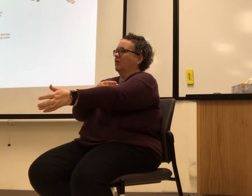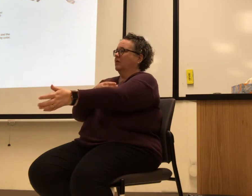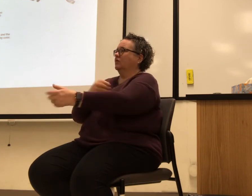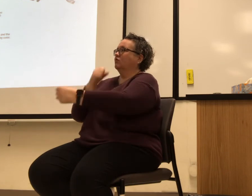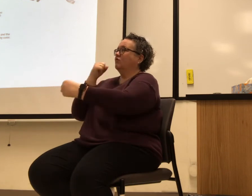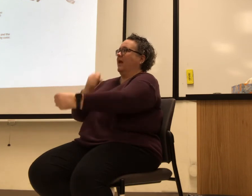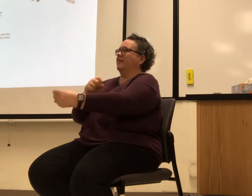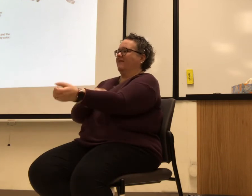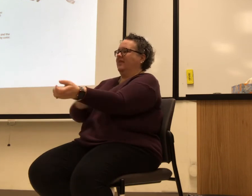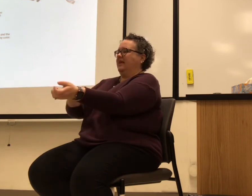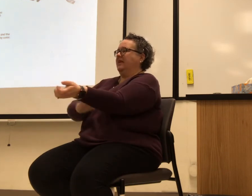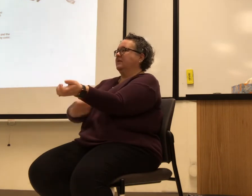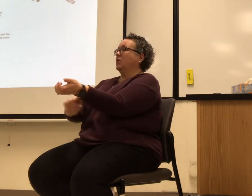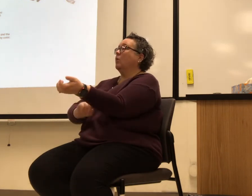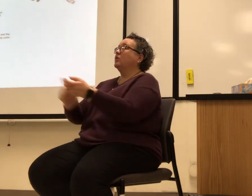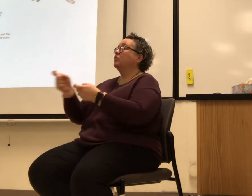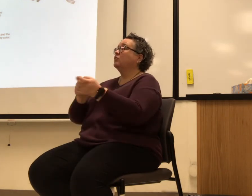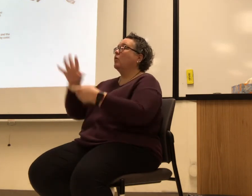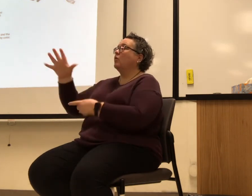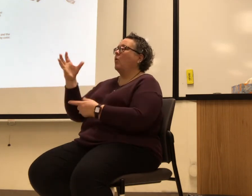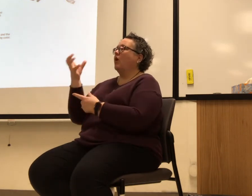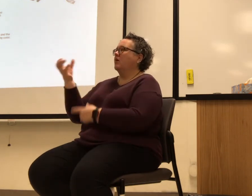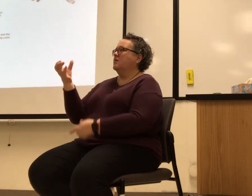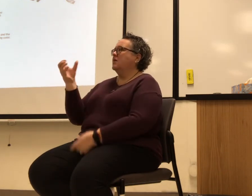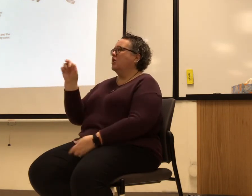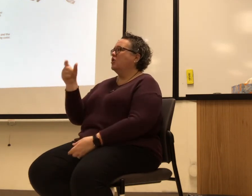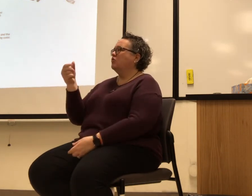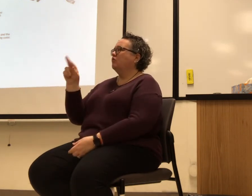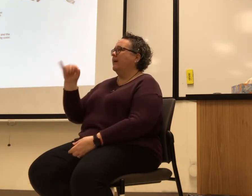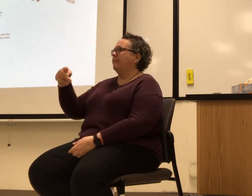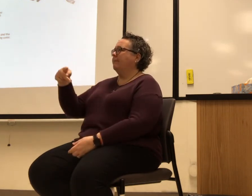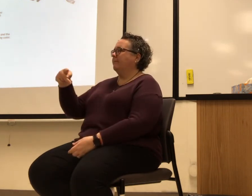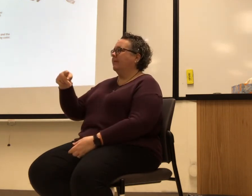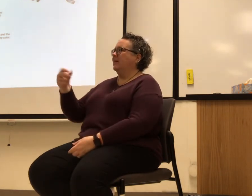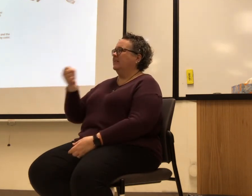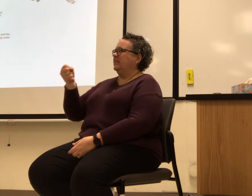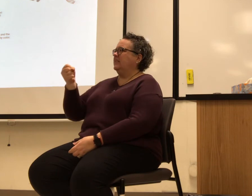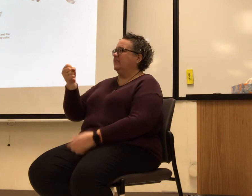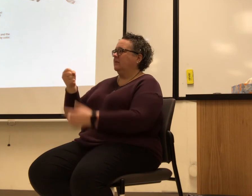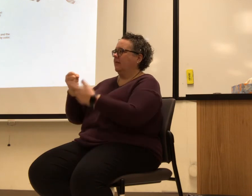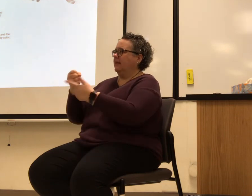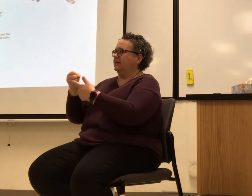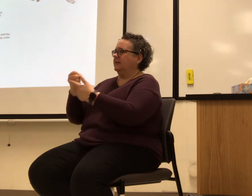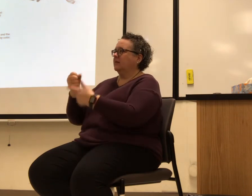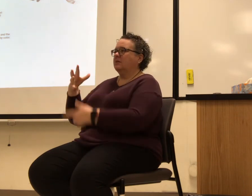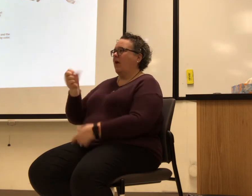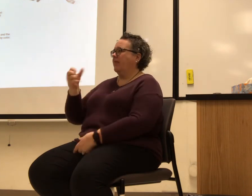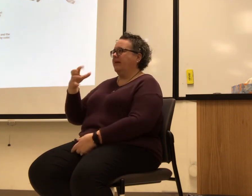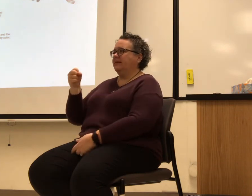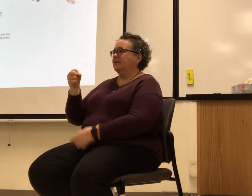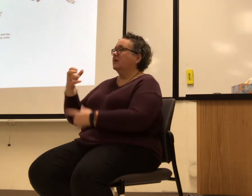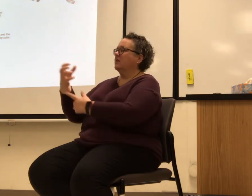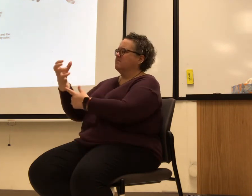Okay? Because when you grip, that's this muscle activity, not this muscle activity.